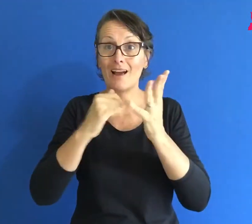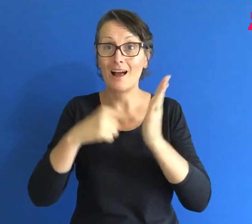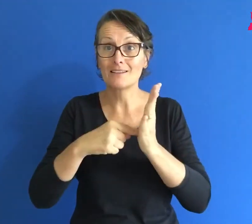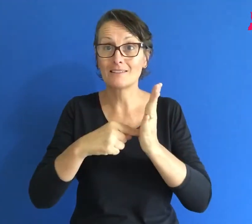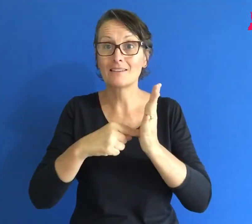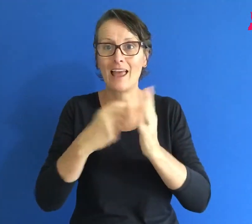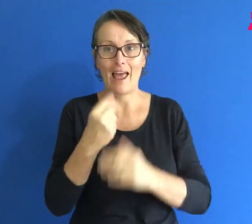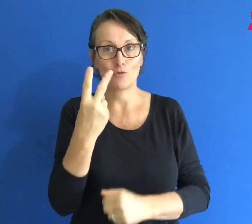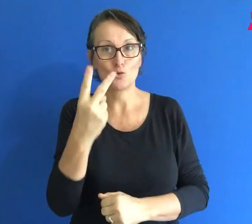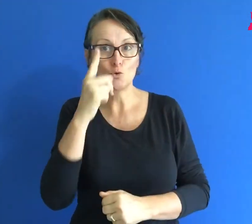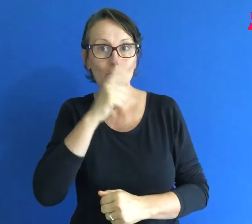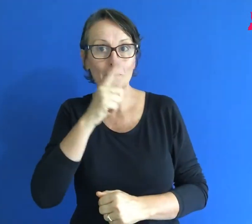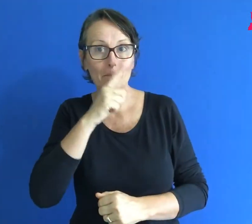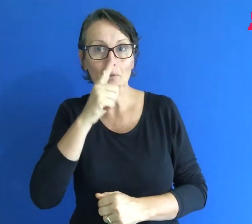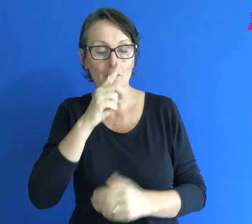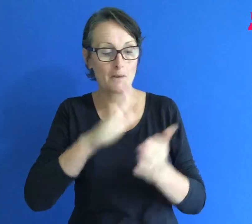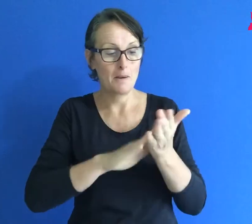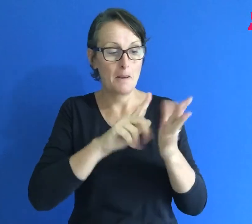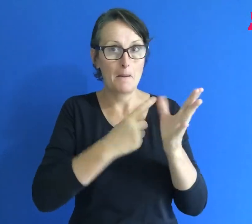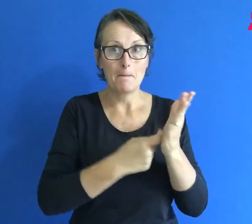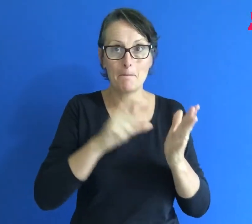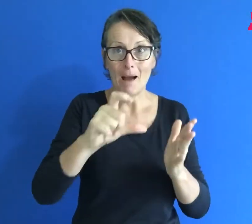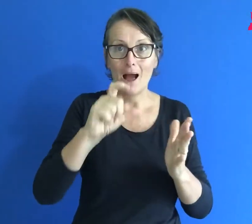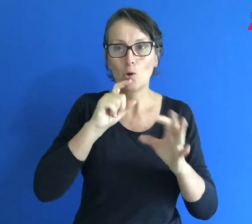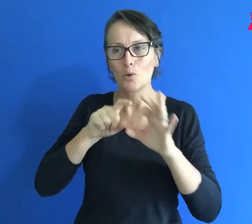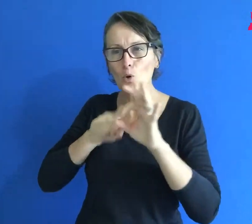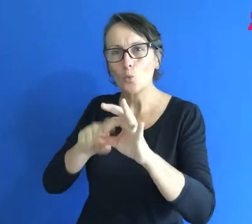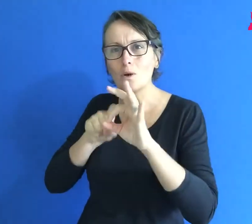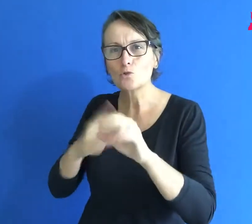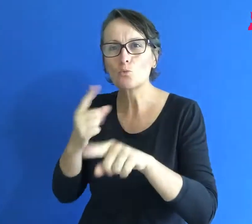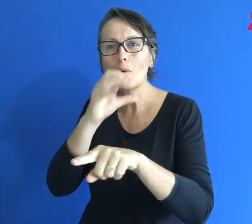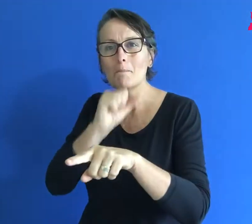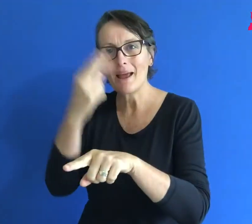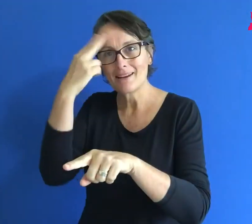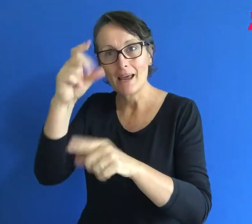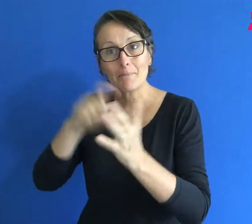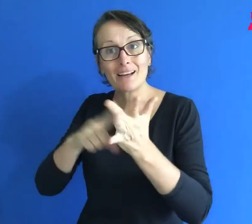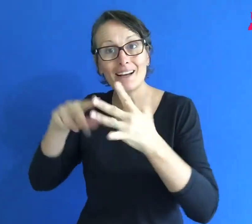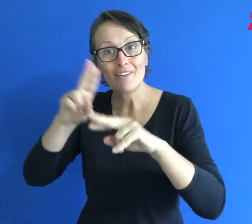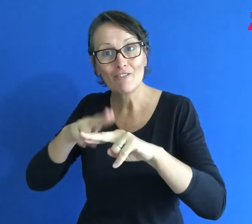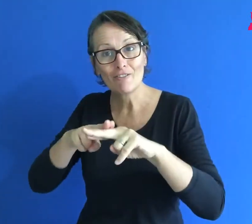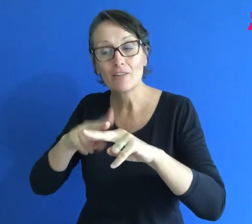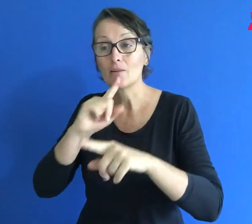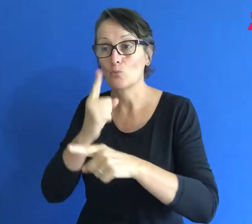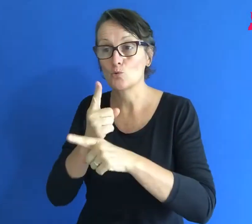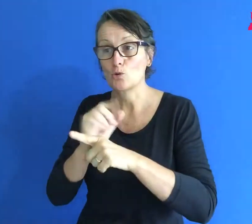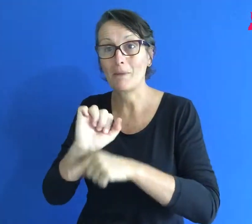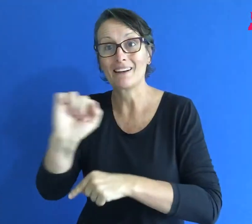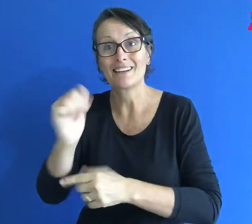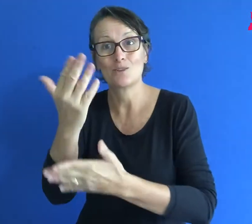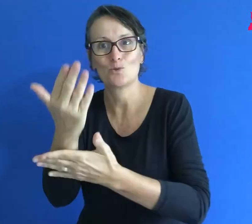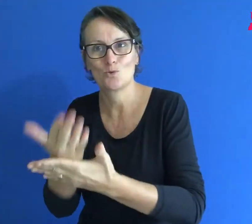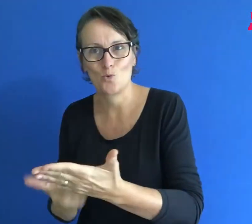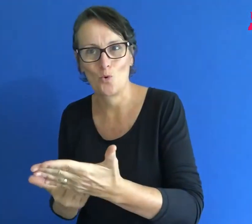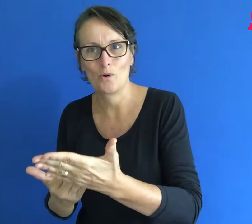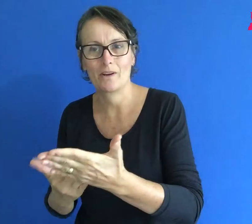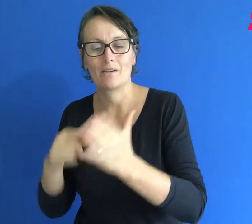everyday Australians talking about their mental health journey to help you with yours. And this episode is about overcoming trauma.